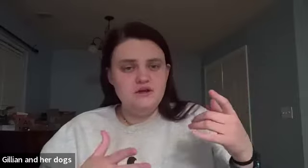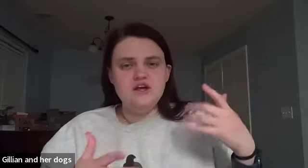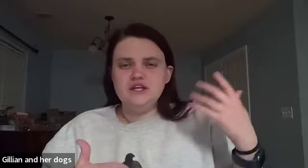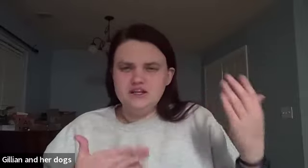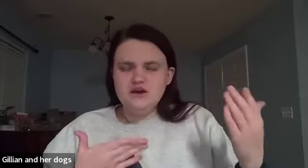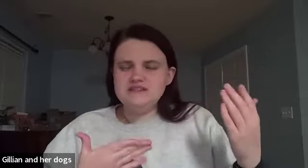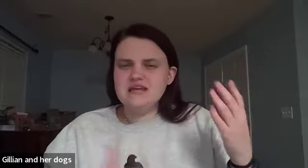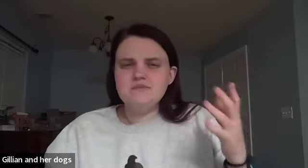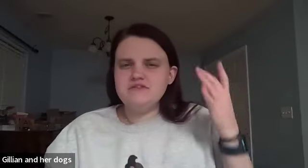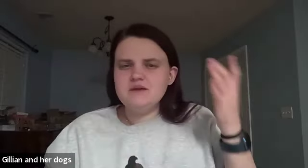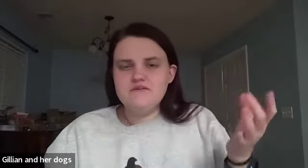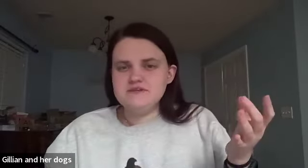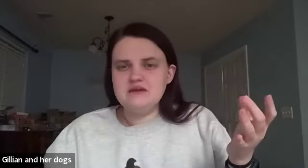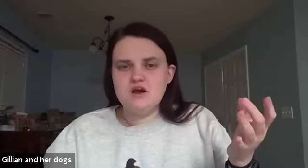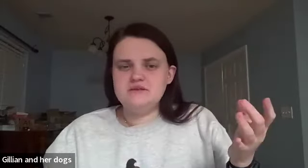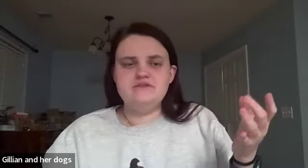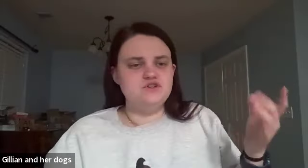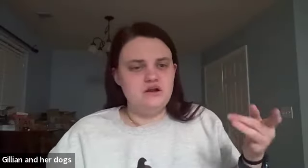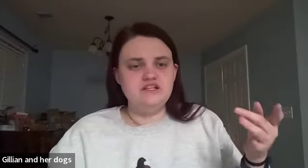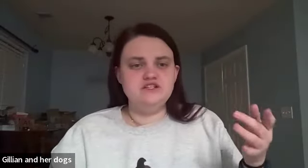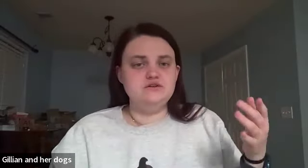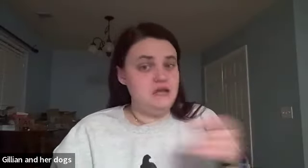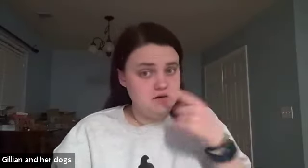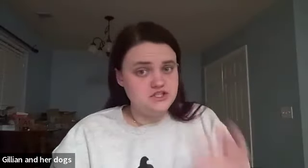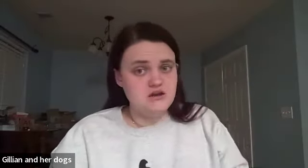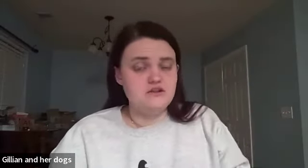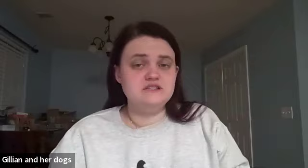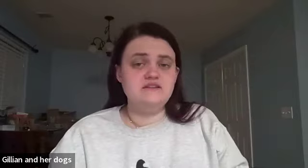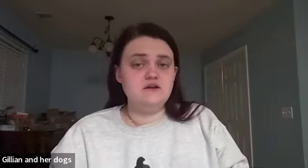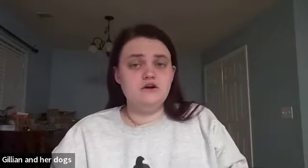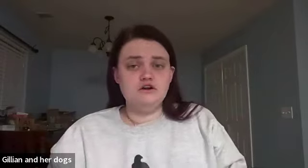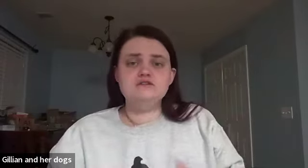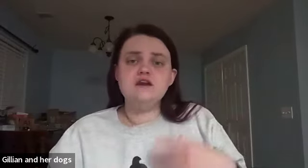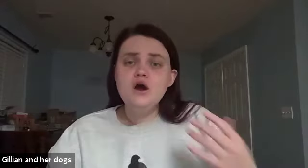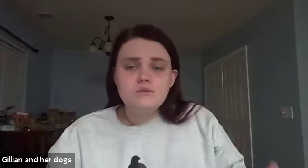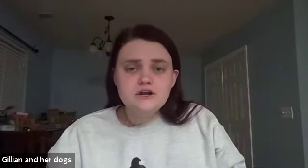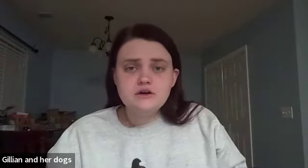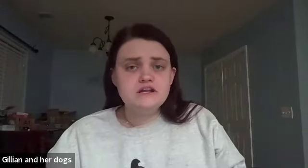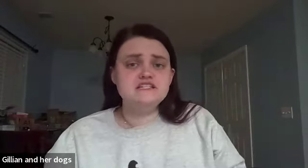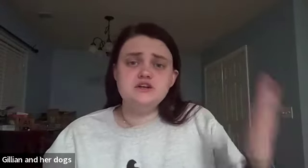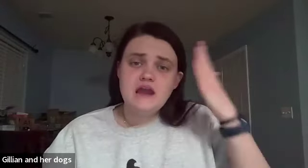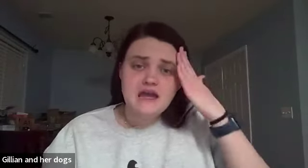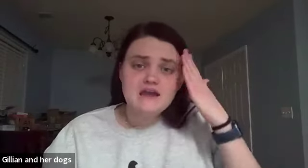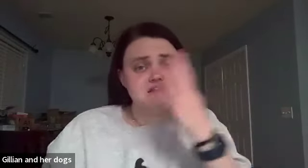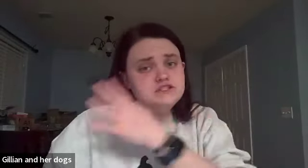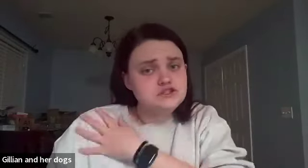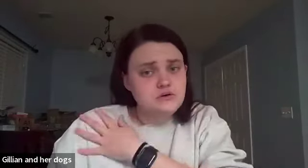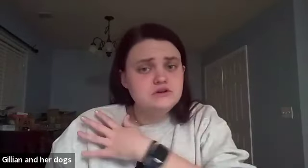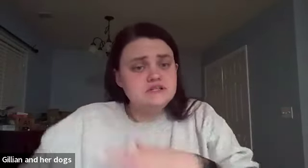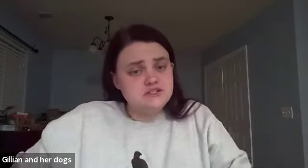tell, and it's the same, think about it, the same concept. If we're talking to a hearing child and they're saying they're hurt, and you're like, where are you hurting? Is it your head? Is it your shoulder? Is it